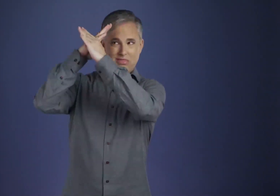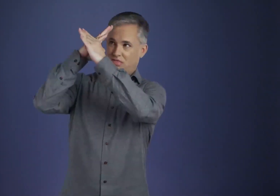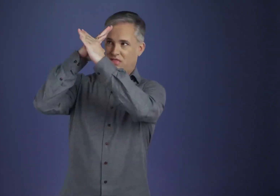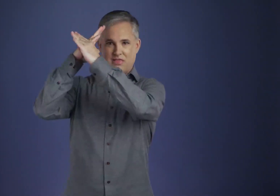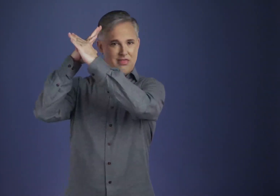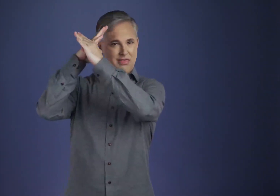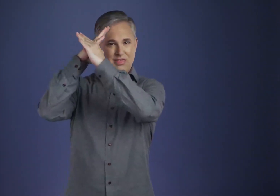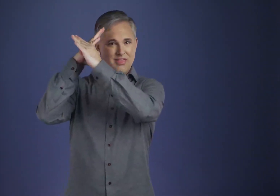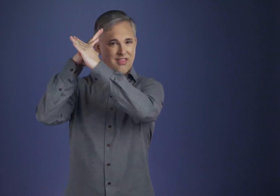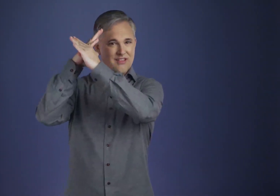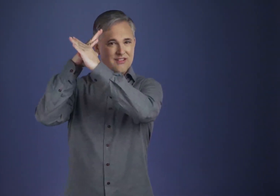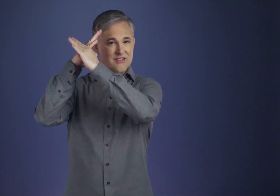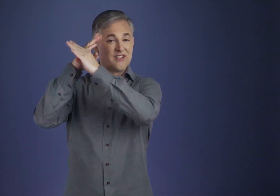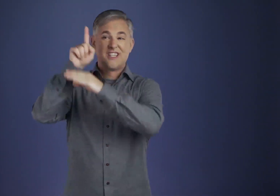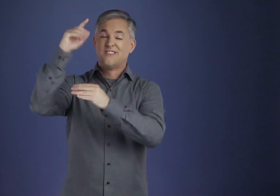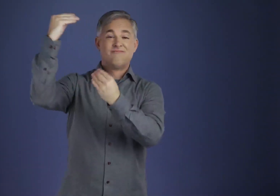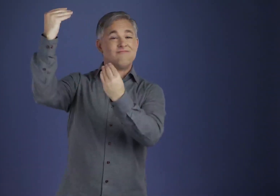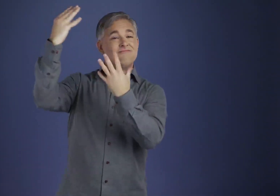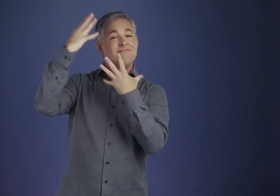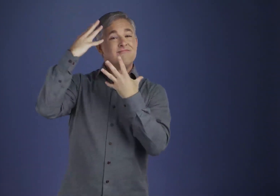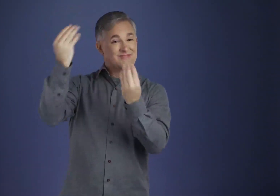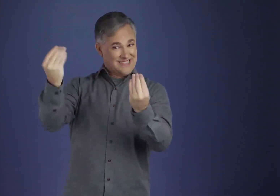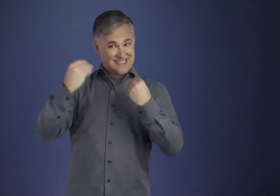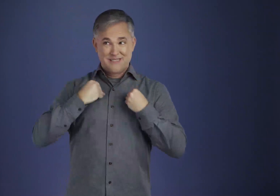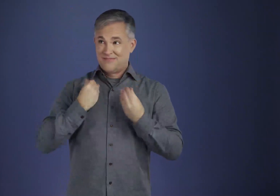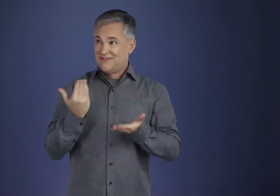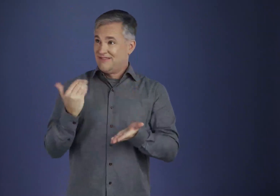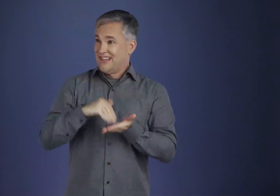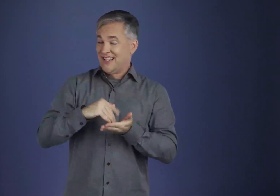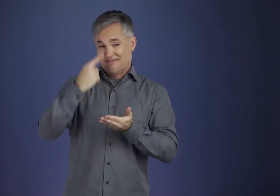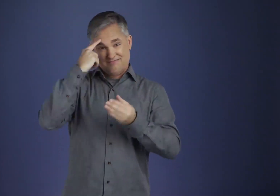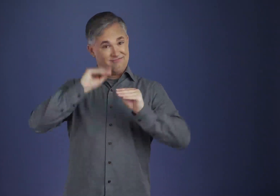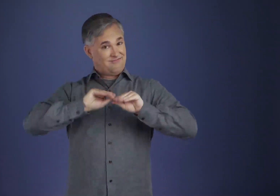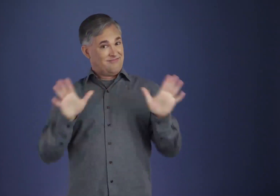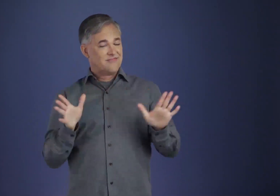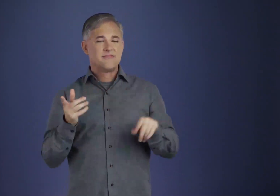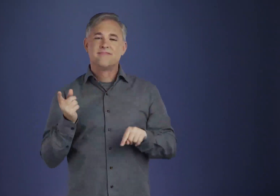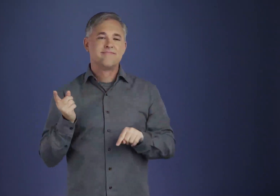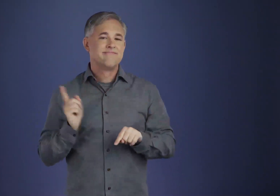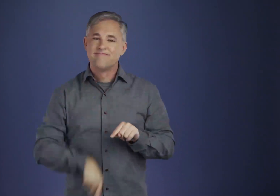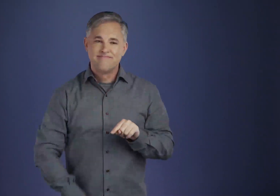sanity.